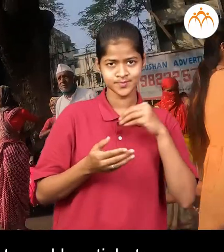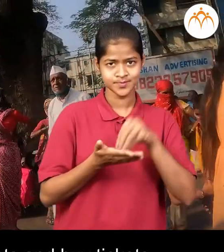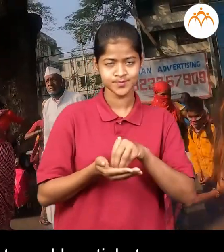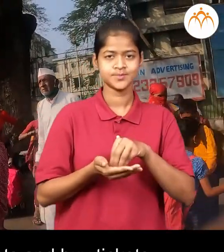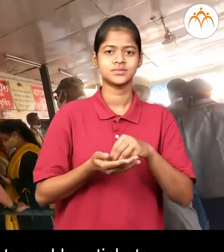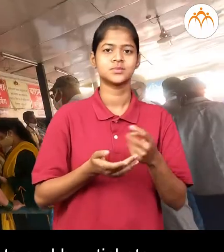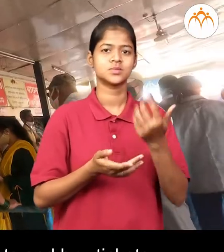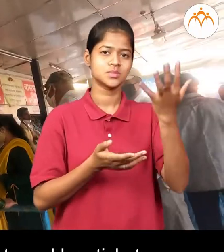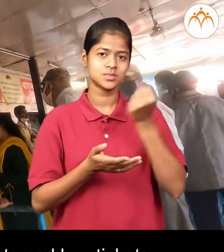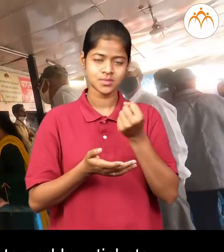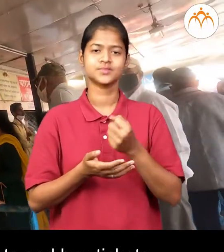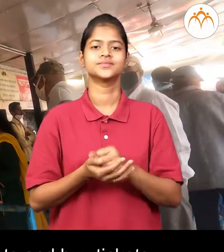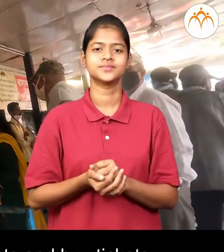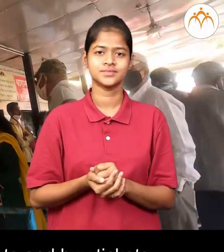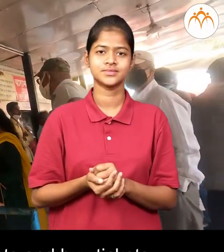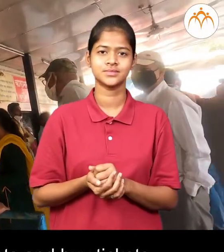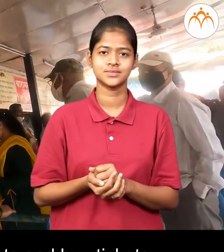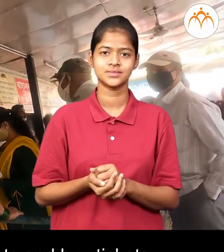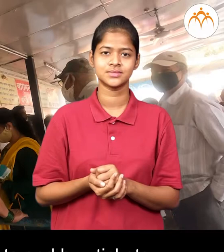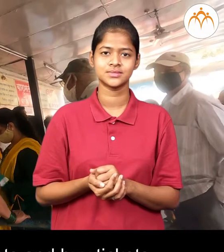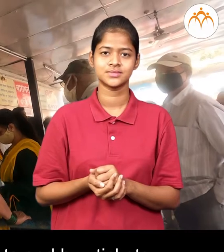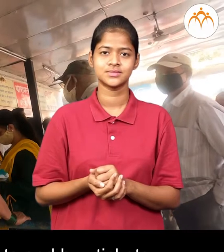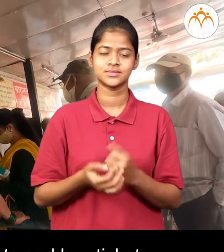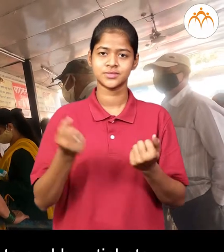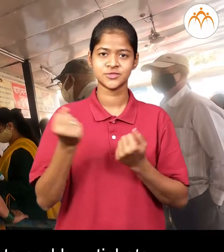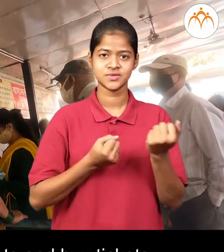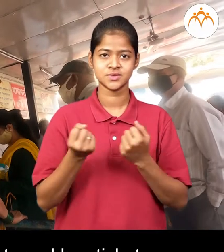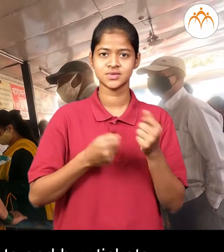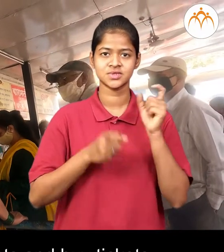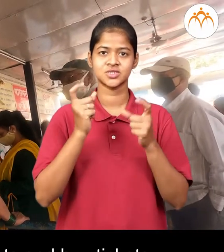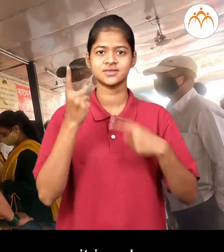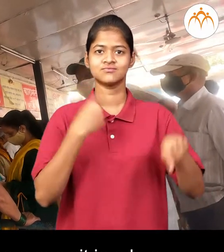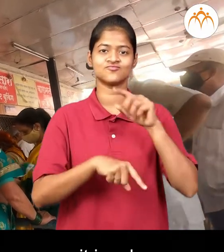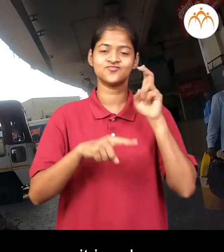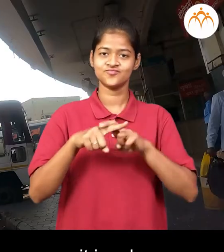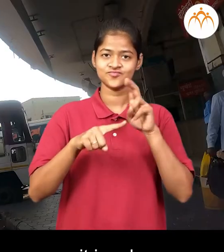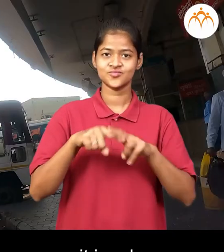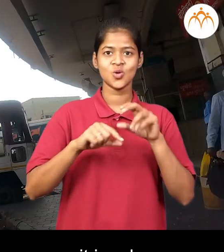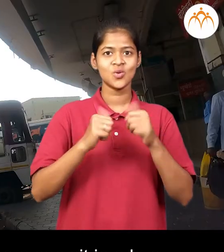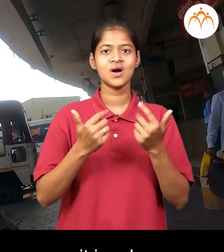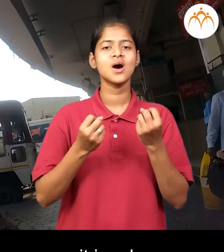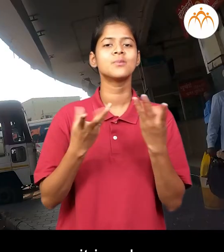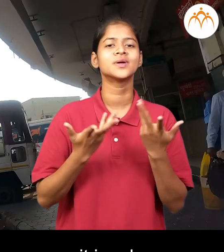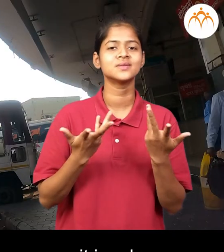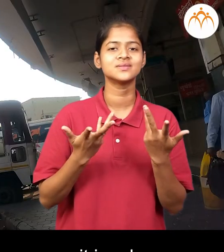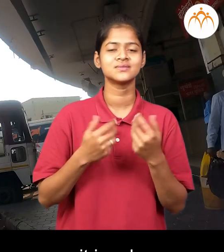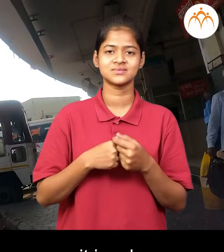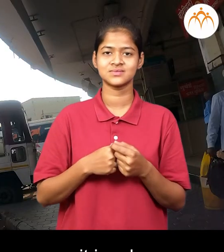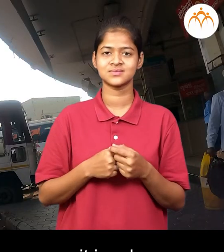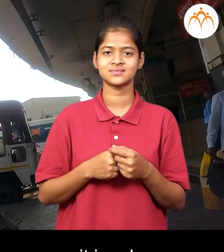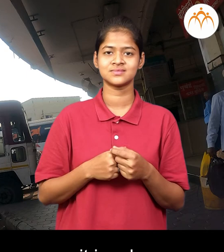get money from your parents and buy tickets. Find out how many